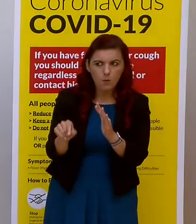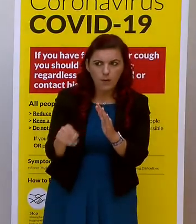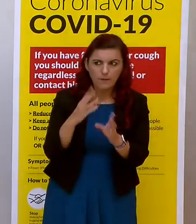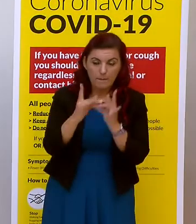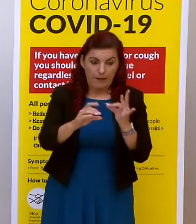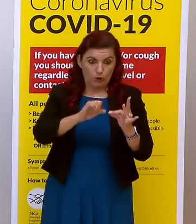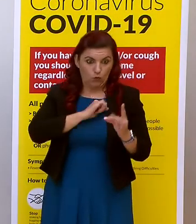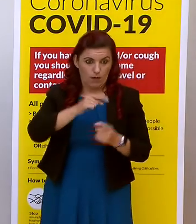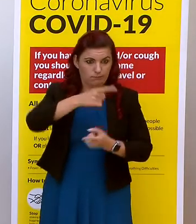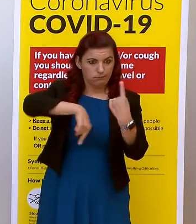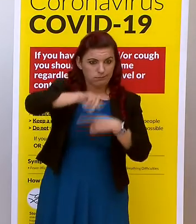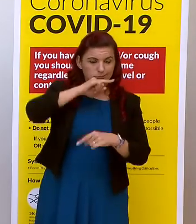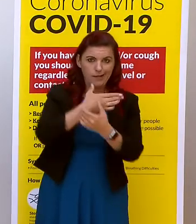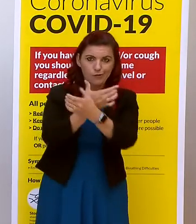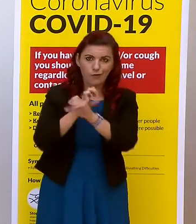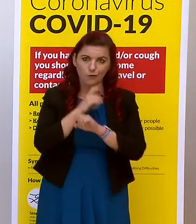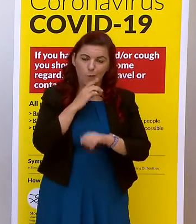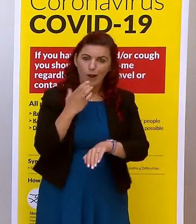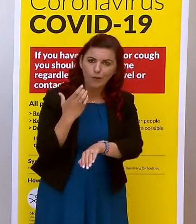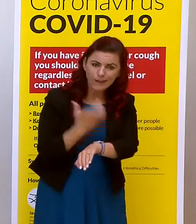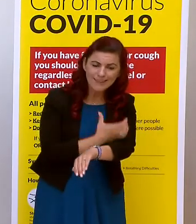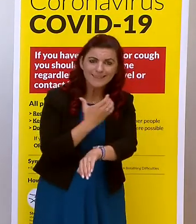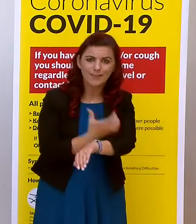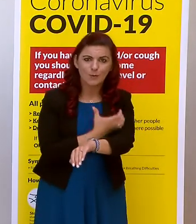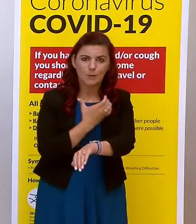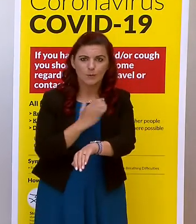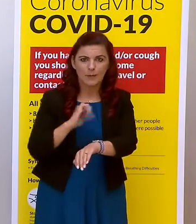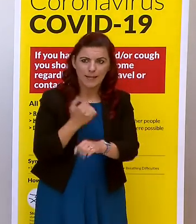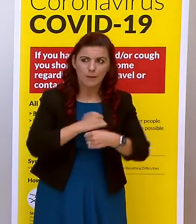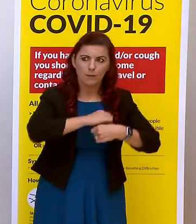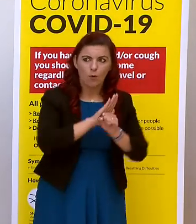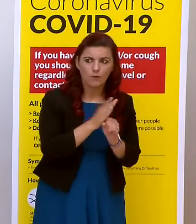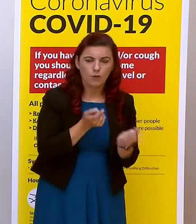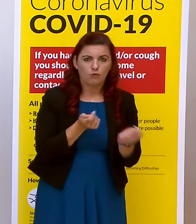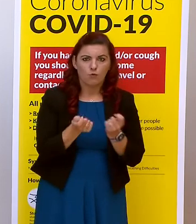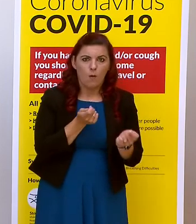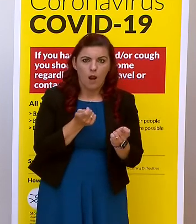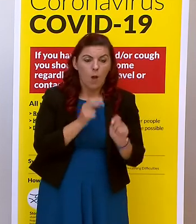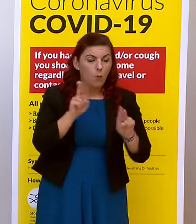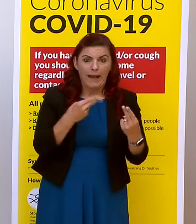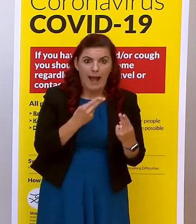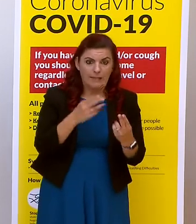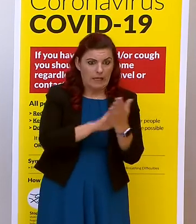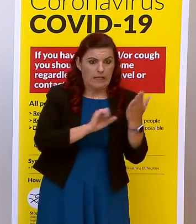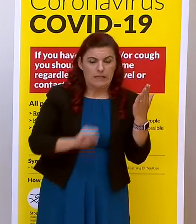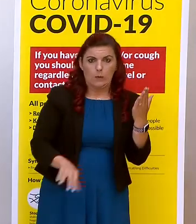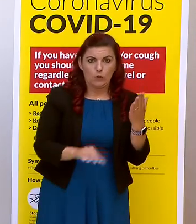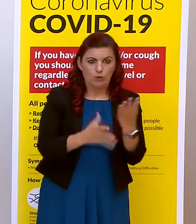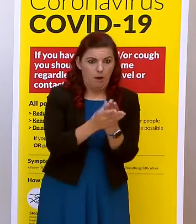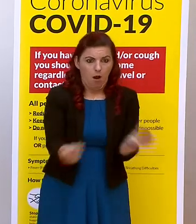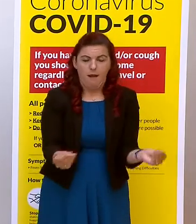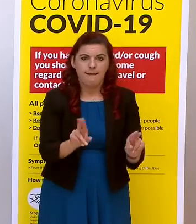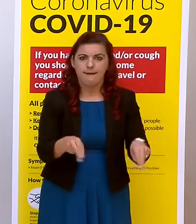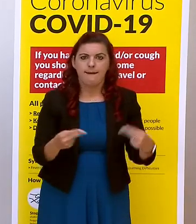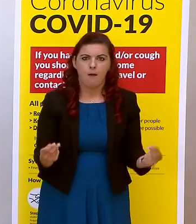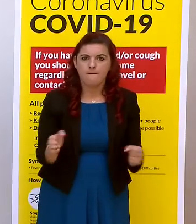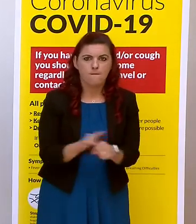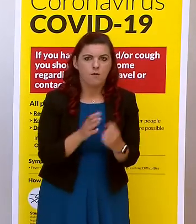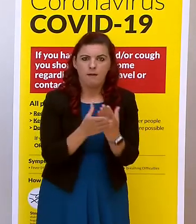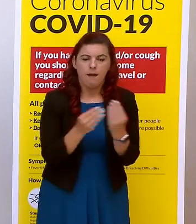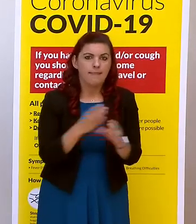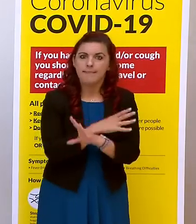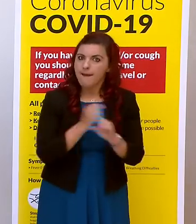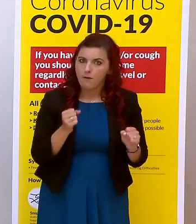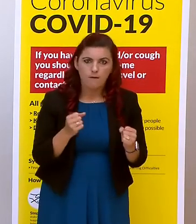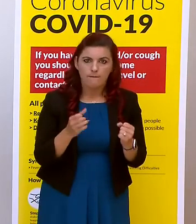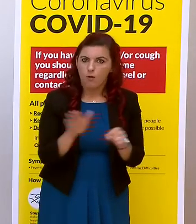as a country that we're keeping the virus under control, if not effectively extinguished, as it's almost completely extinguished within our society